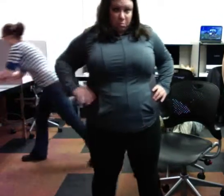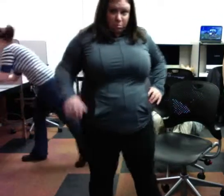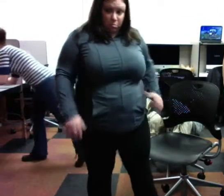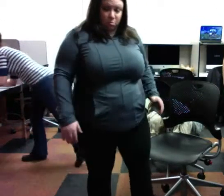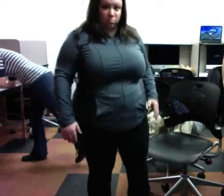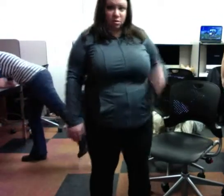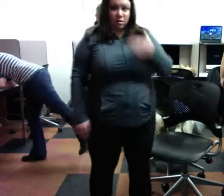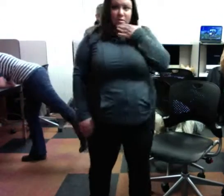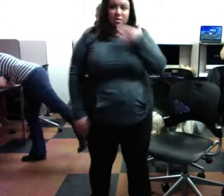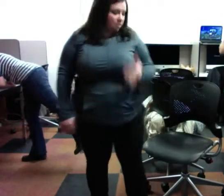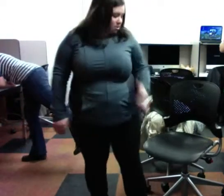Thank you.